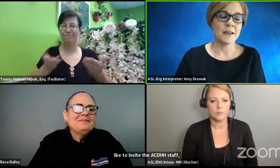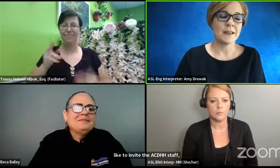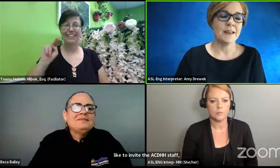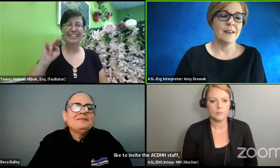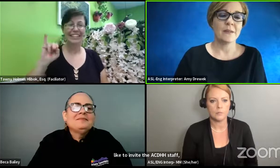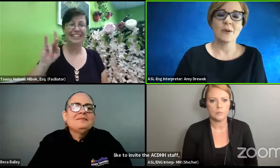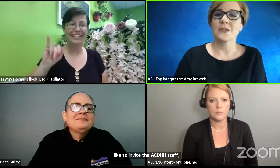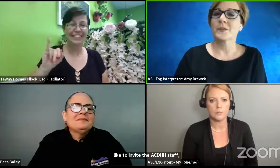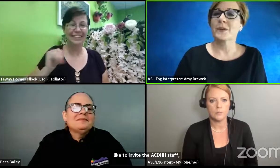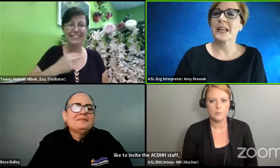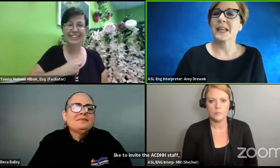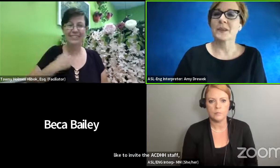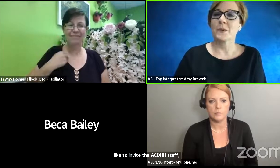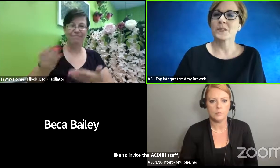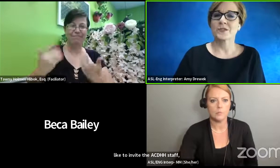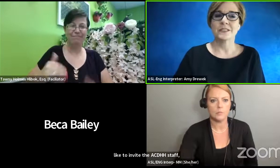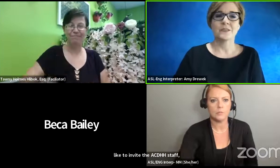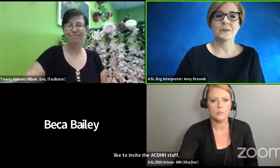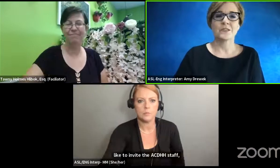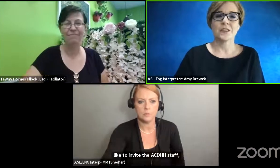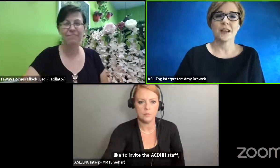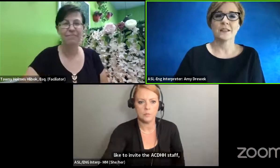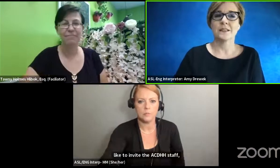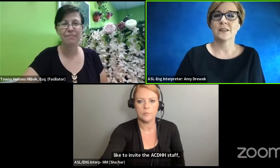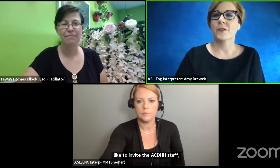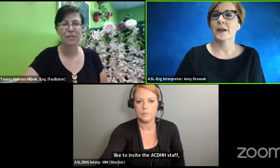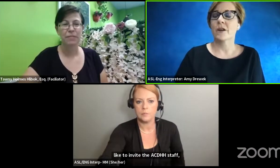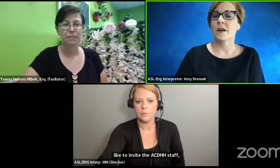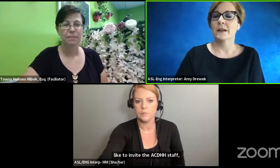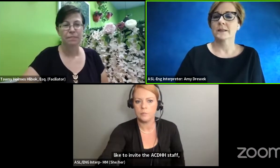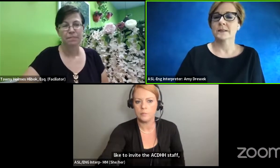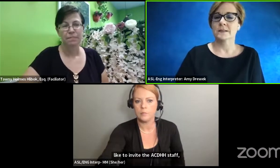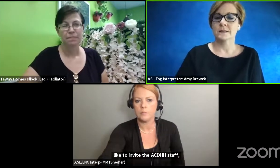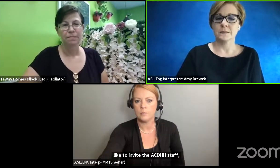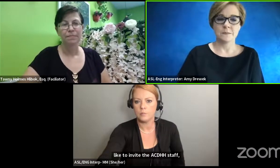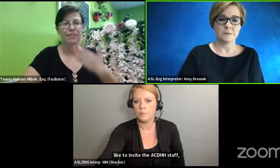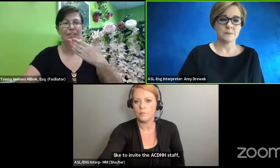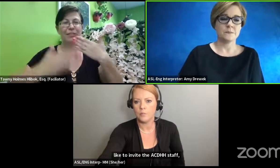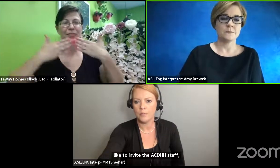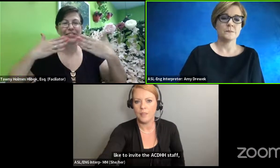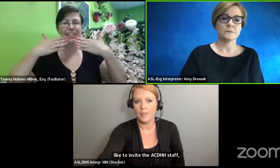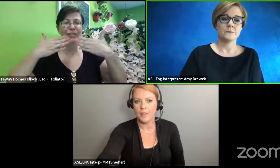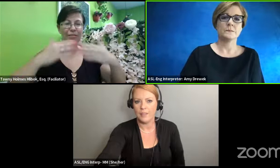much for being the person relaying the questions from the chat to the greater audience.